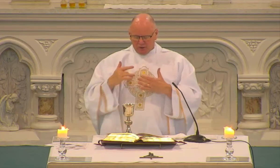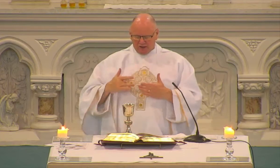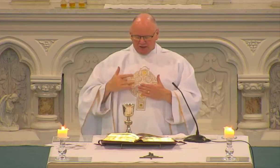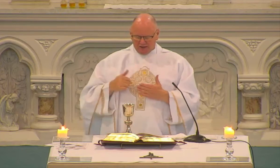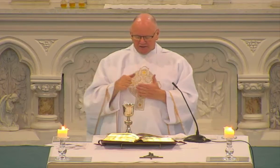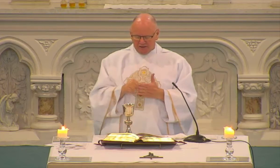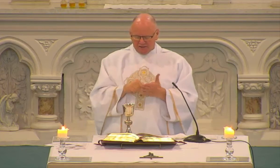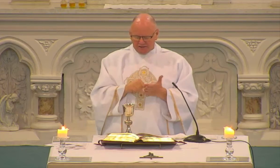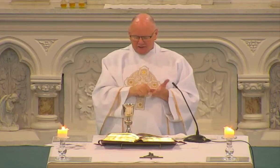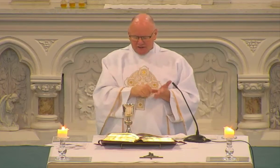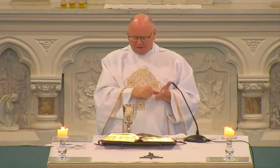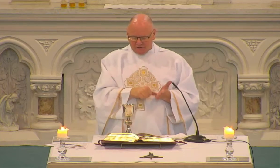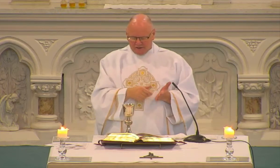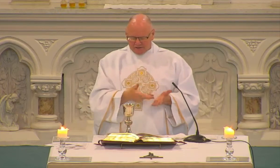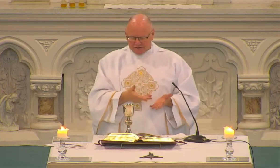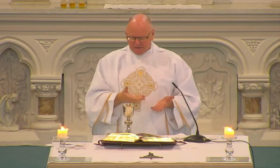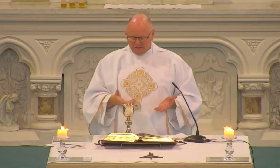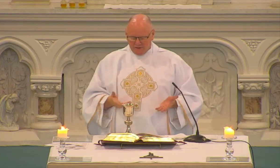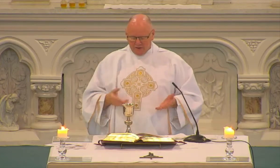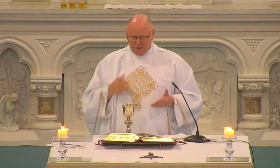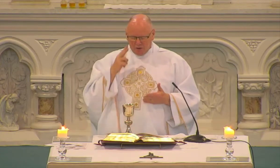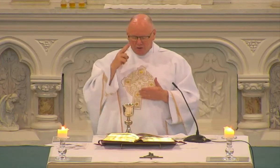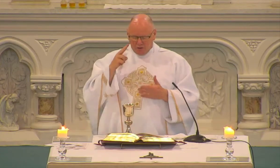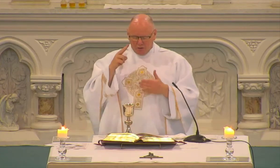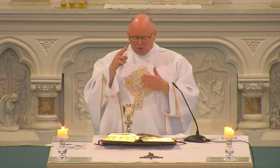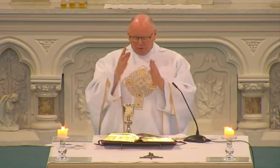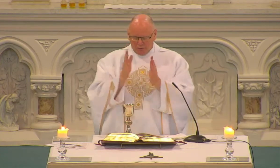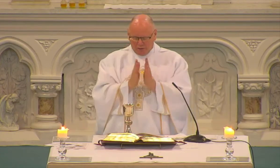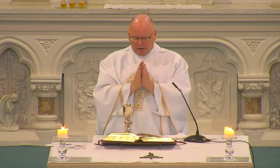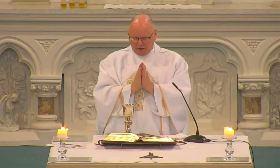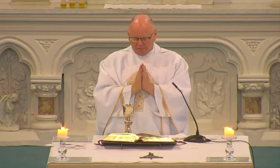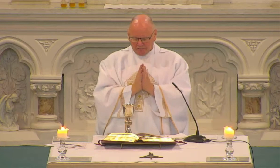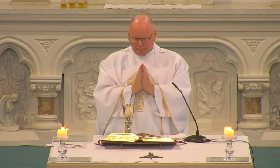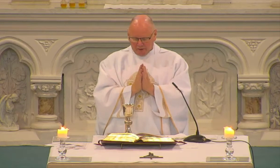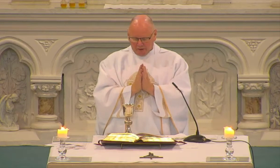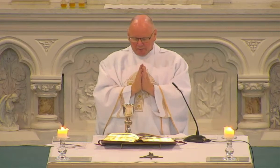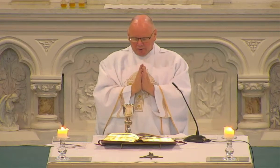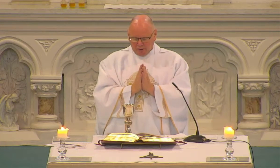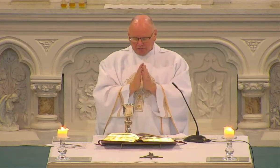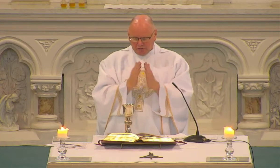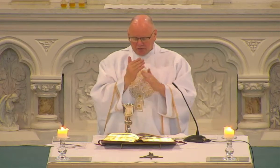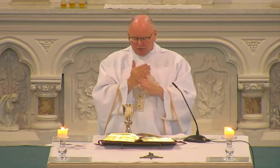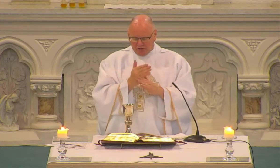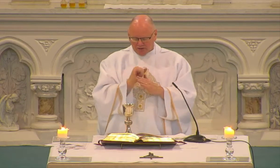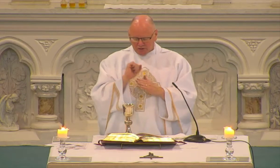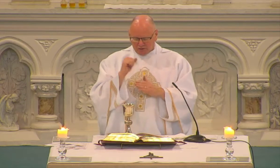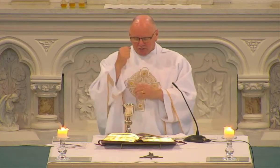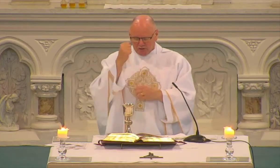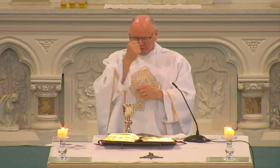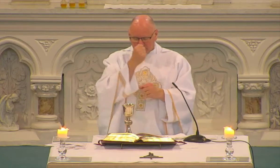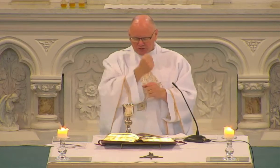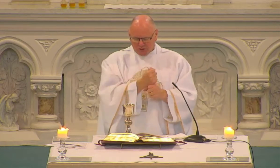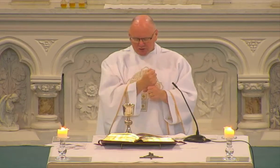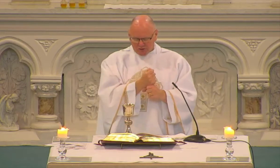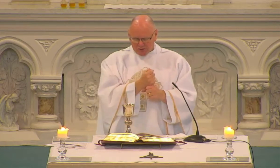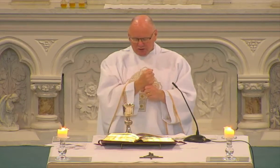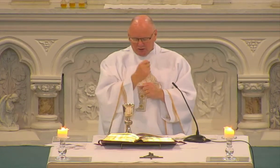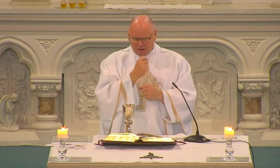and living sacrifice. Look, we pray, upon the oblation of your church,